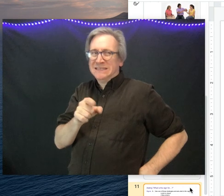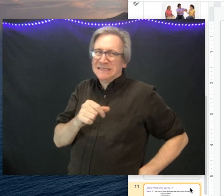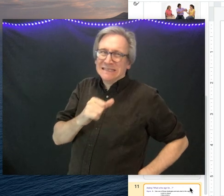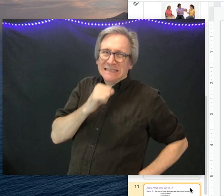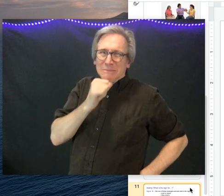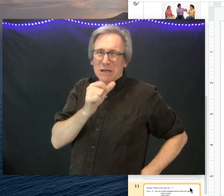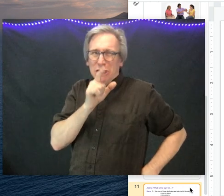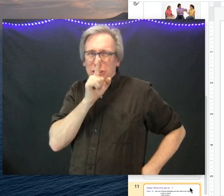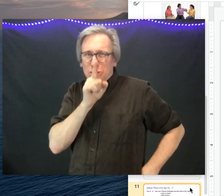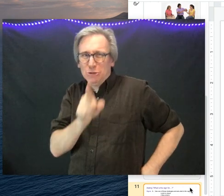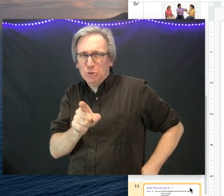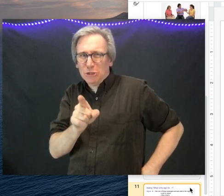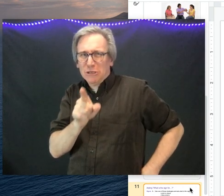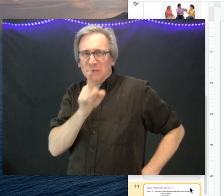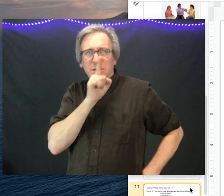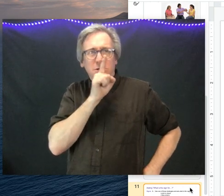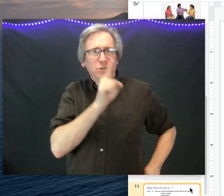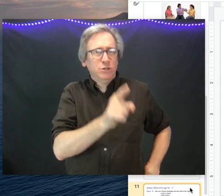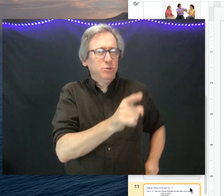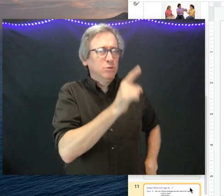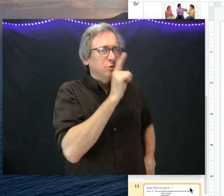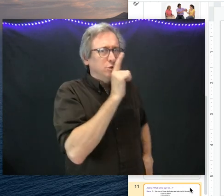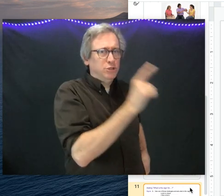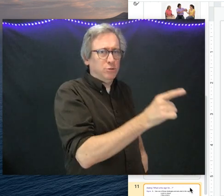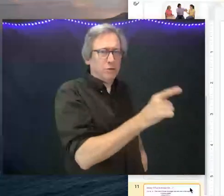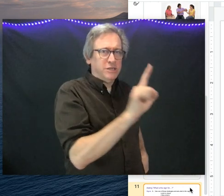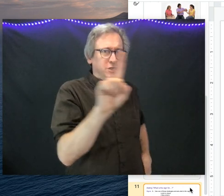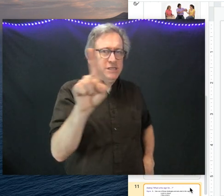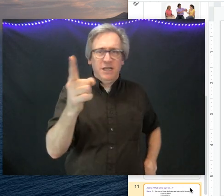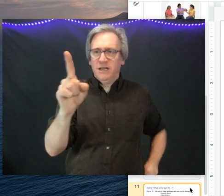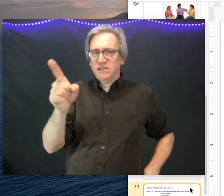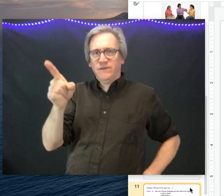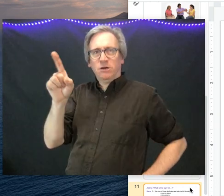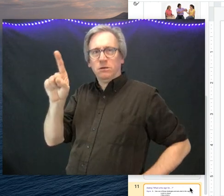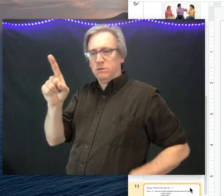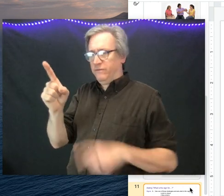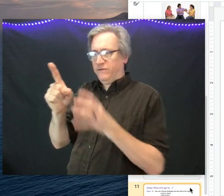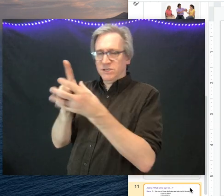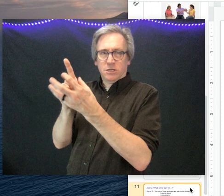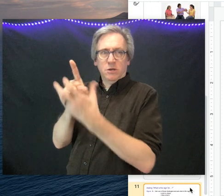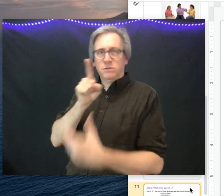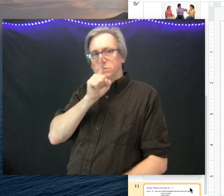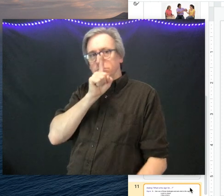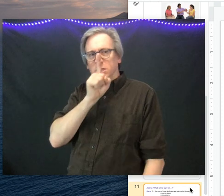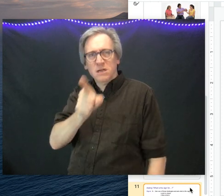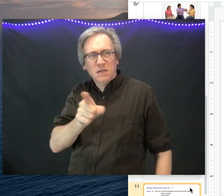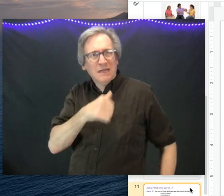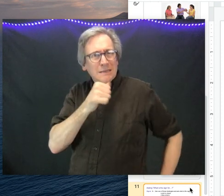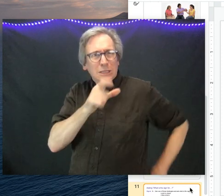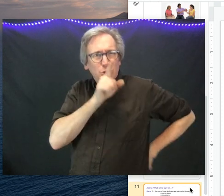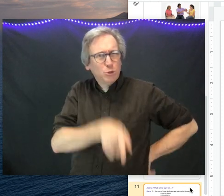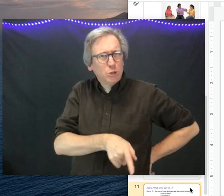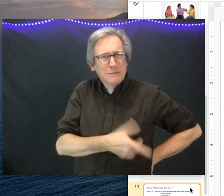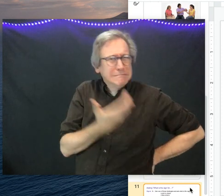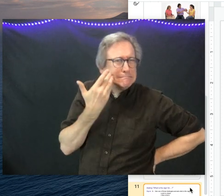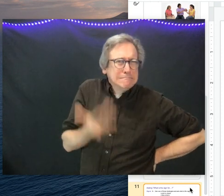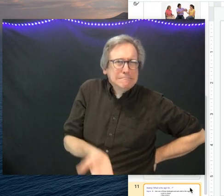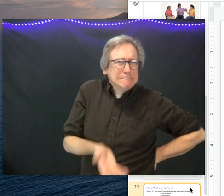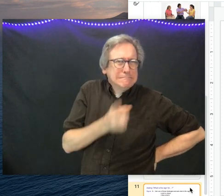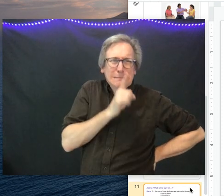sure. Not sure. Sure. It's just the index finger, fist closed.